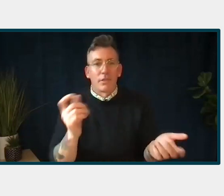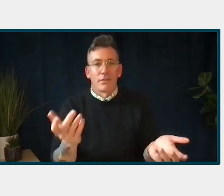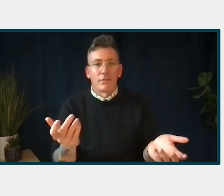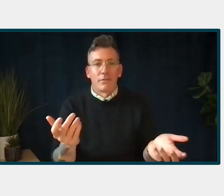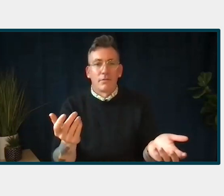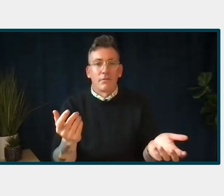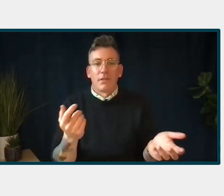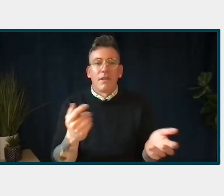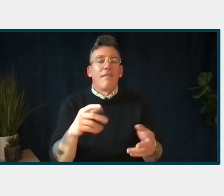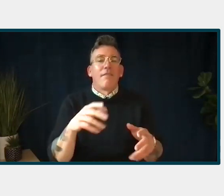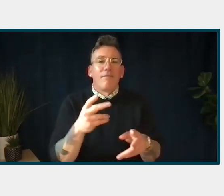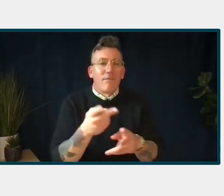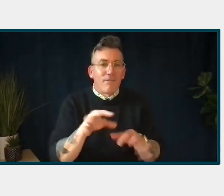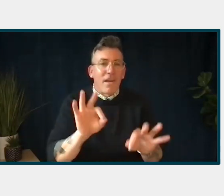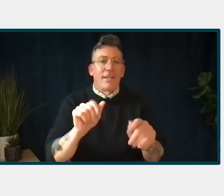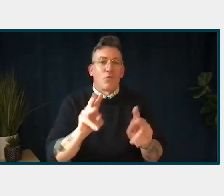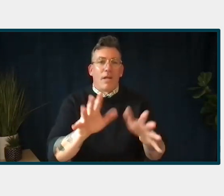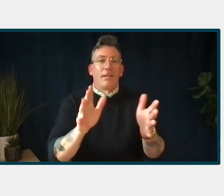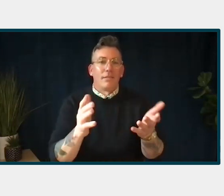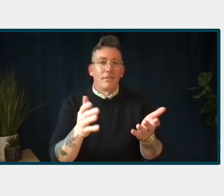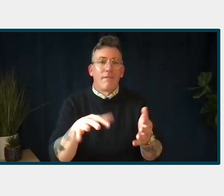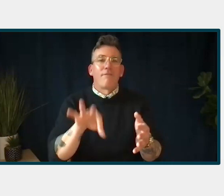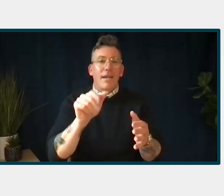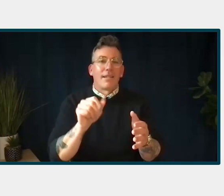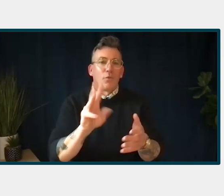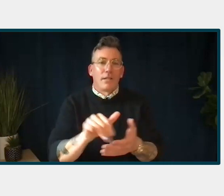all times, period. That's the just standard.